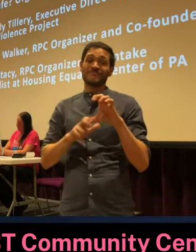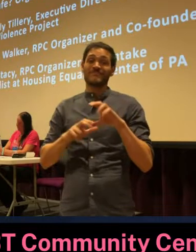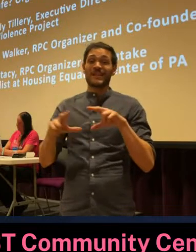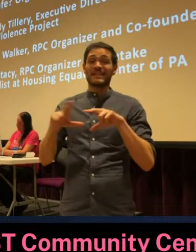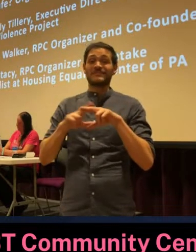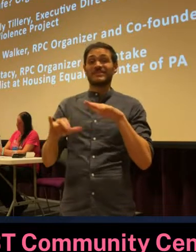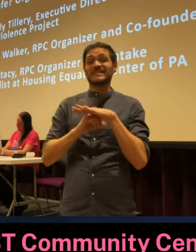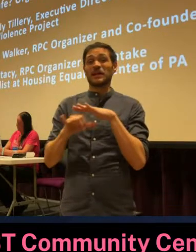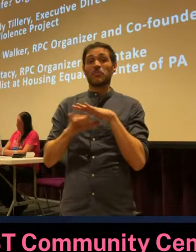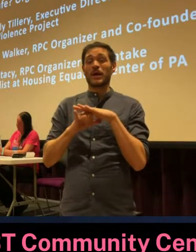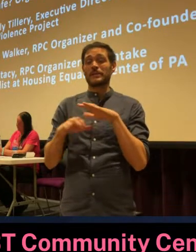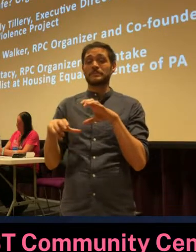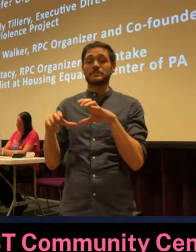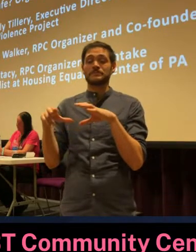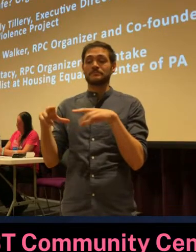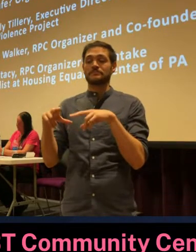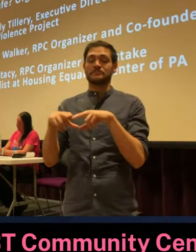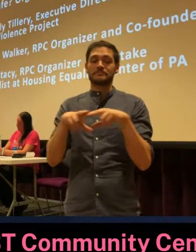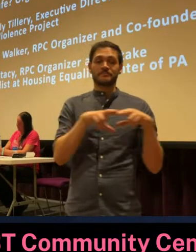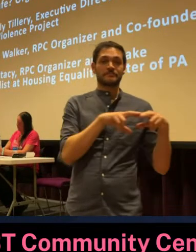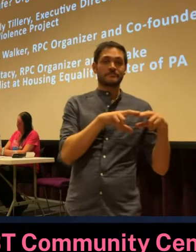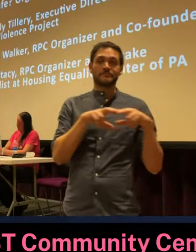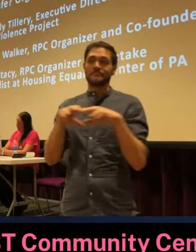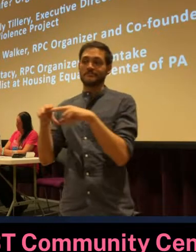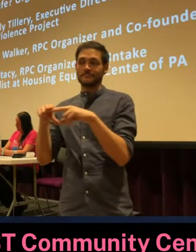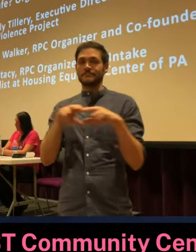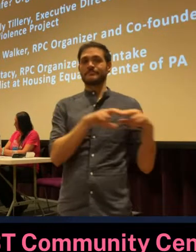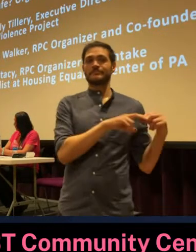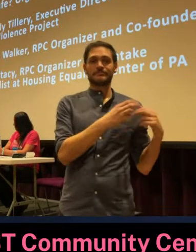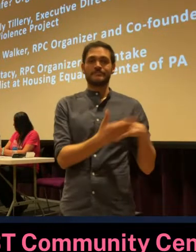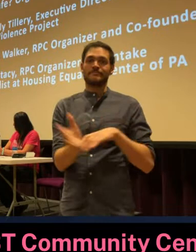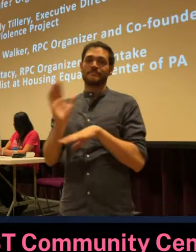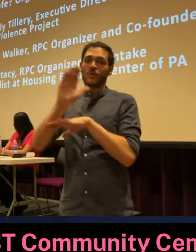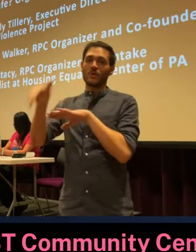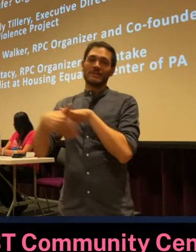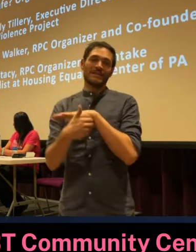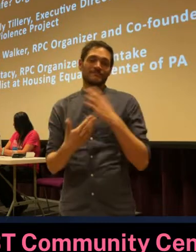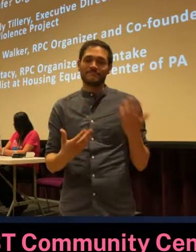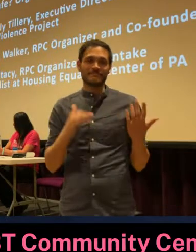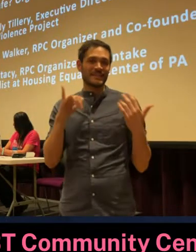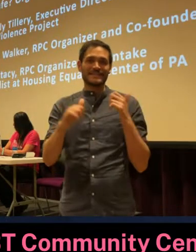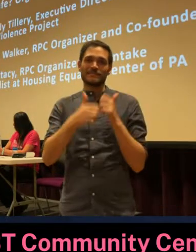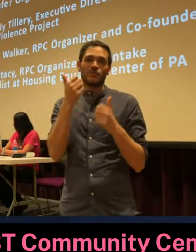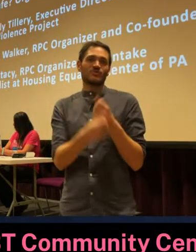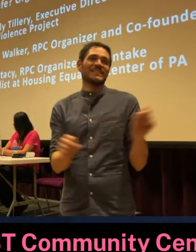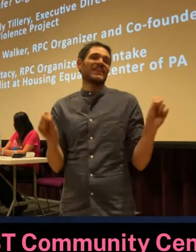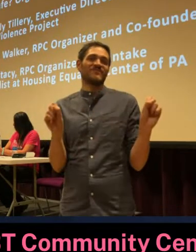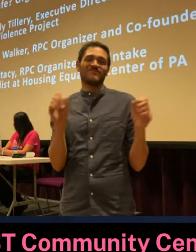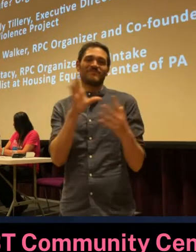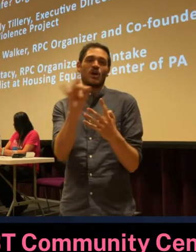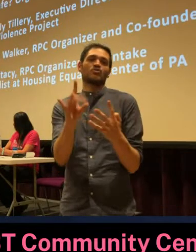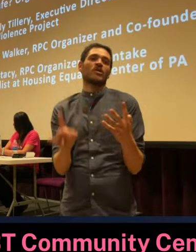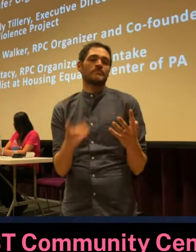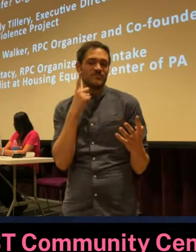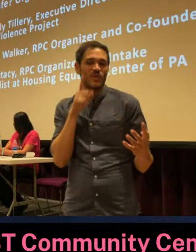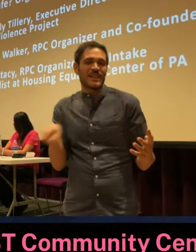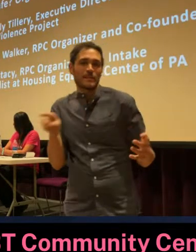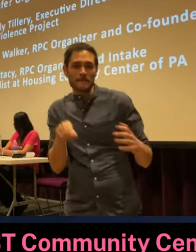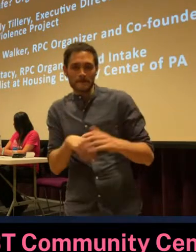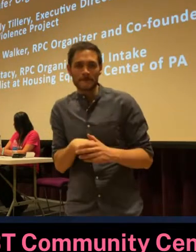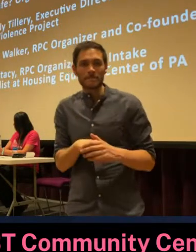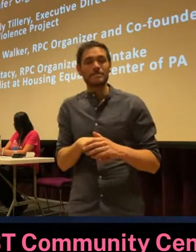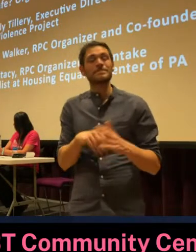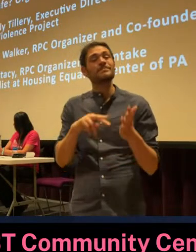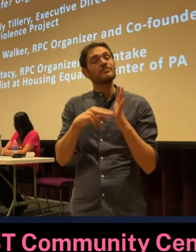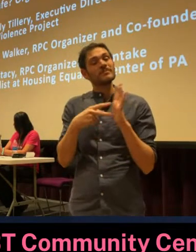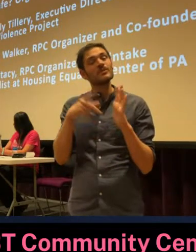their safest option. And I think we need more people in our community that are listening